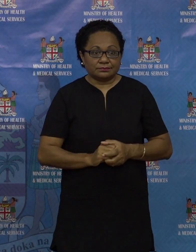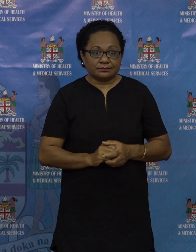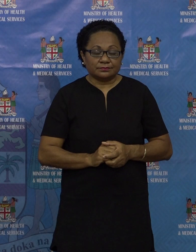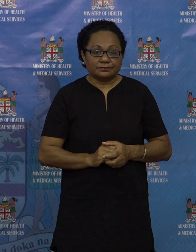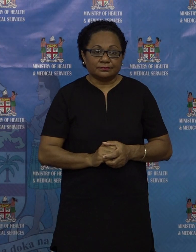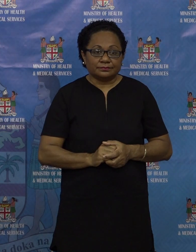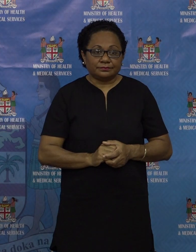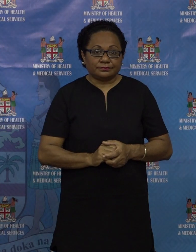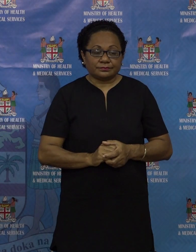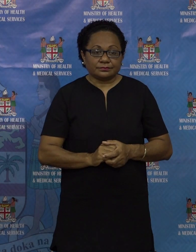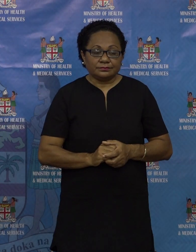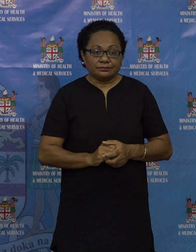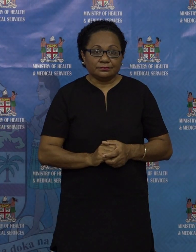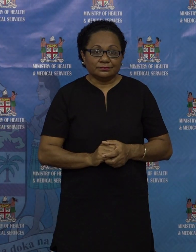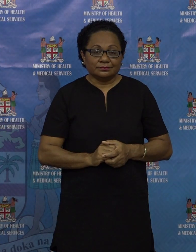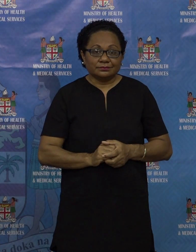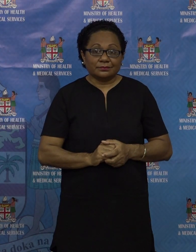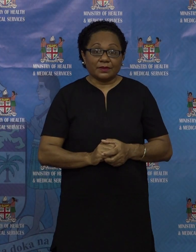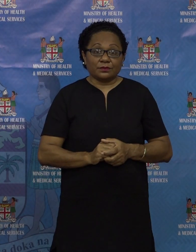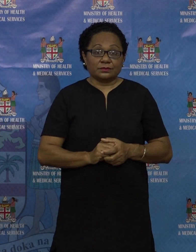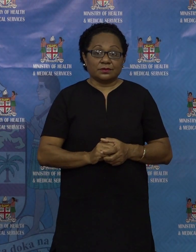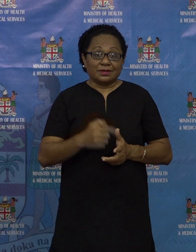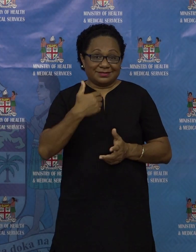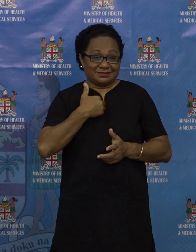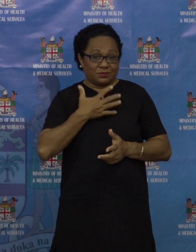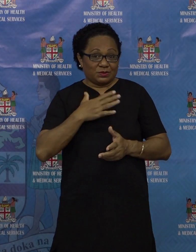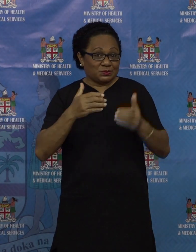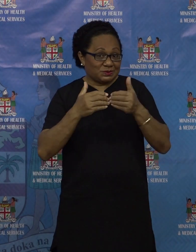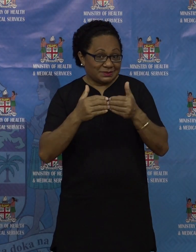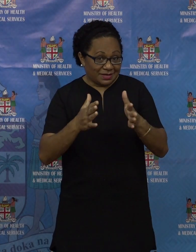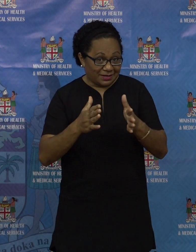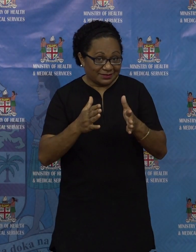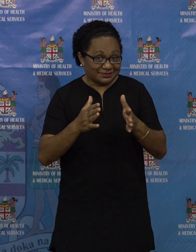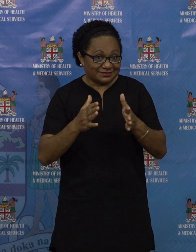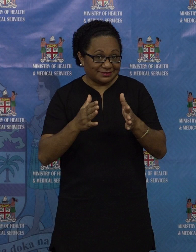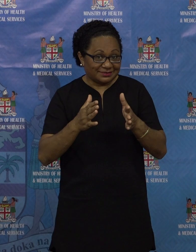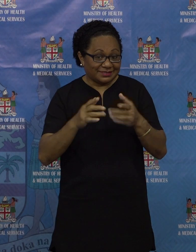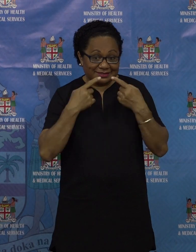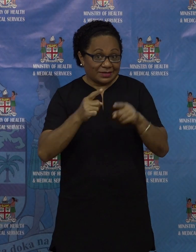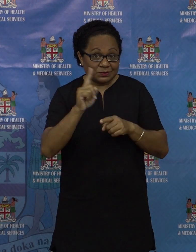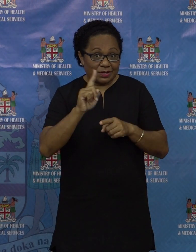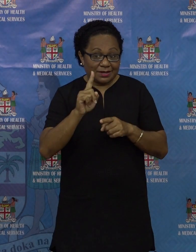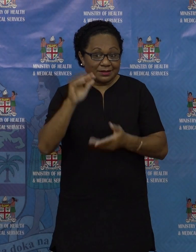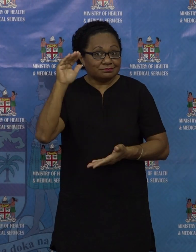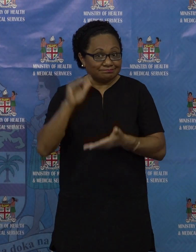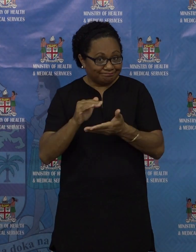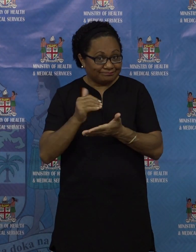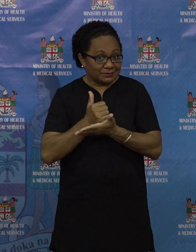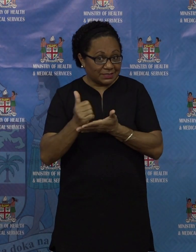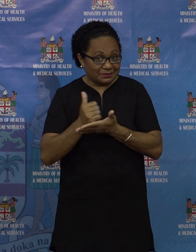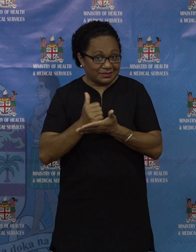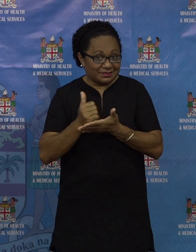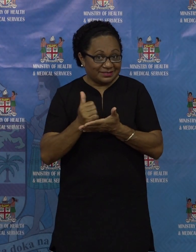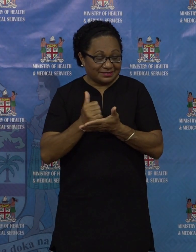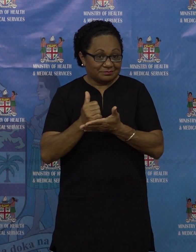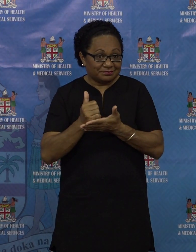Now, I want to start by saying that this significant drop in daily reported cases is